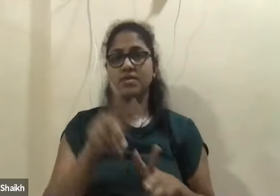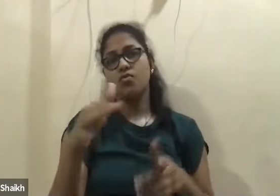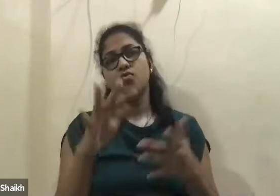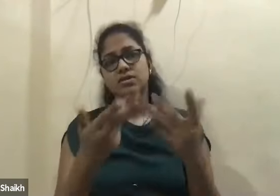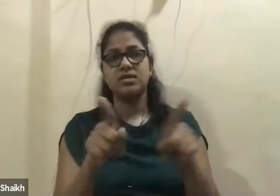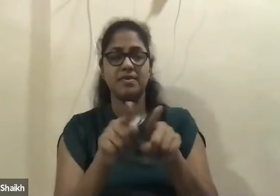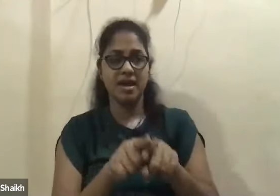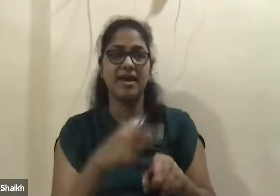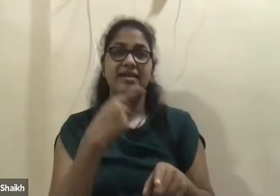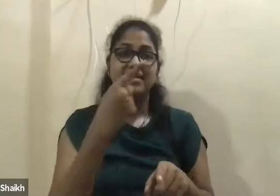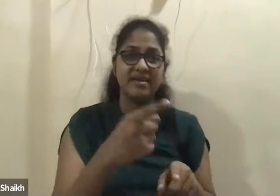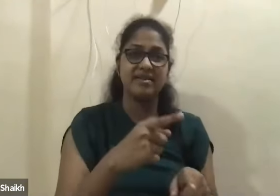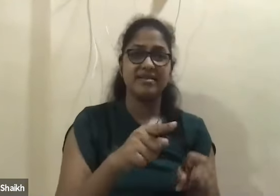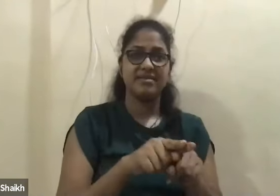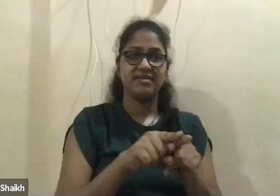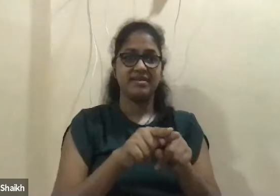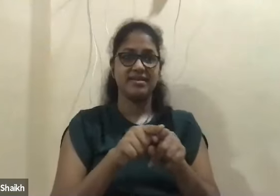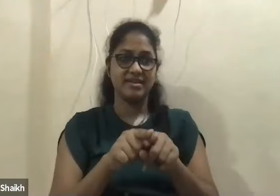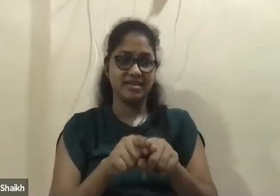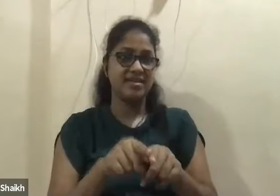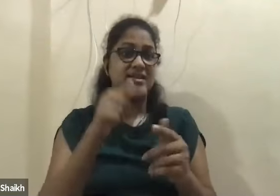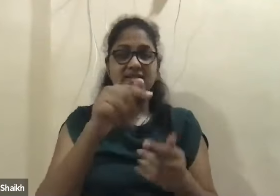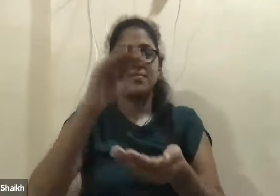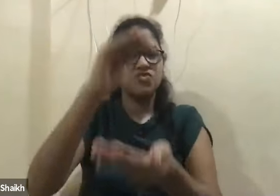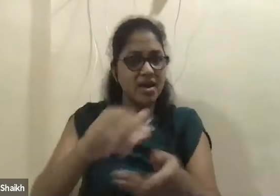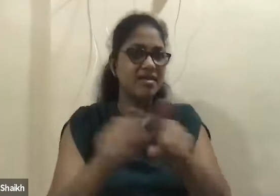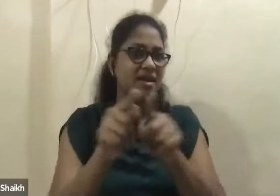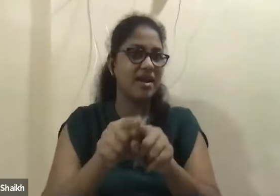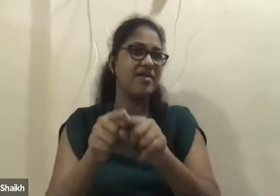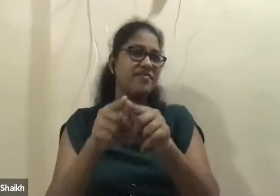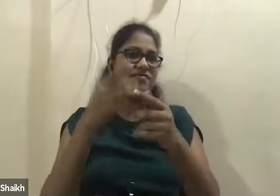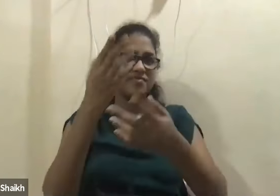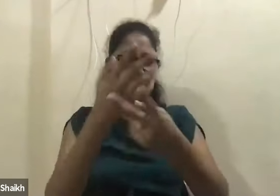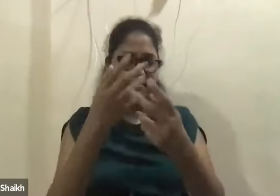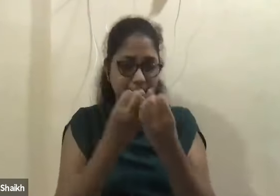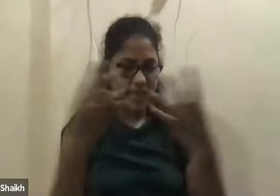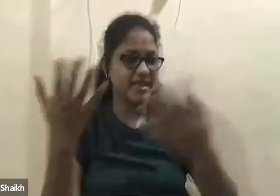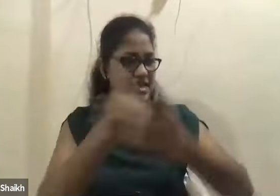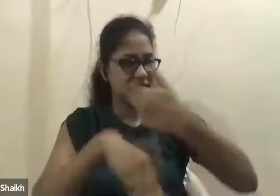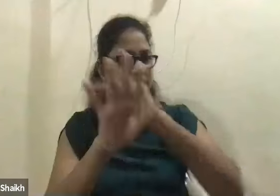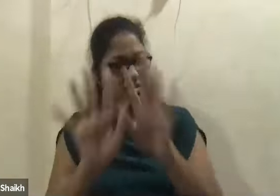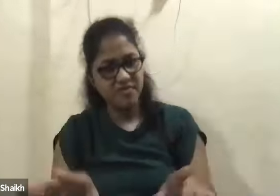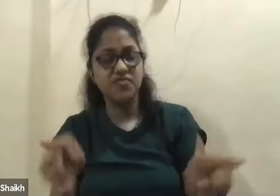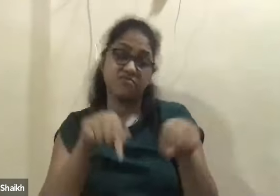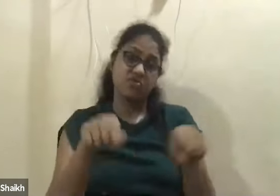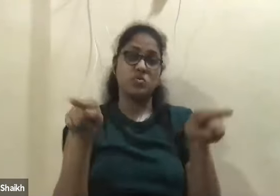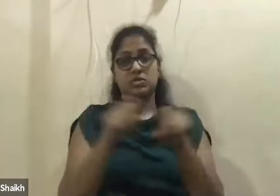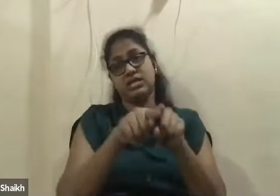the ward has multiple disabilities, and in such cases, maybe this could be an option they could look